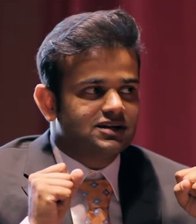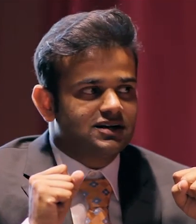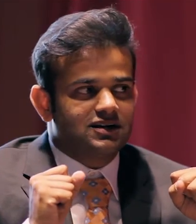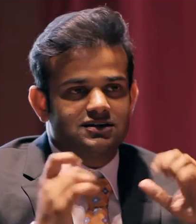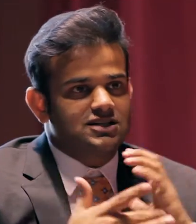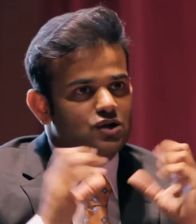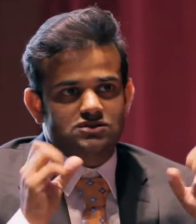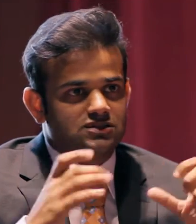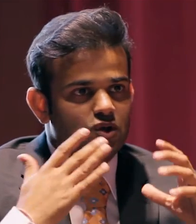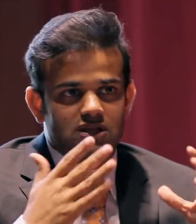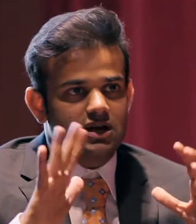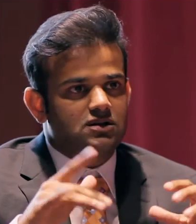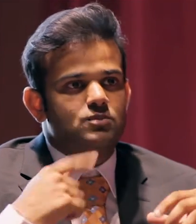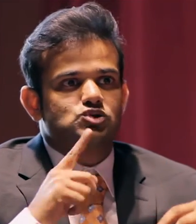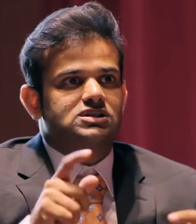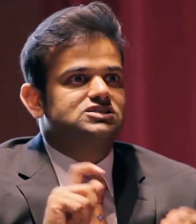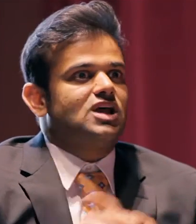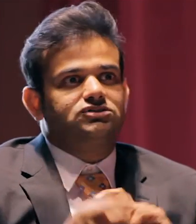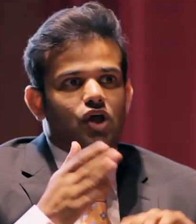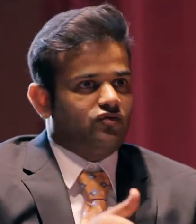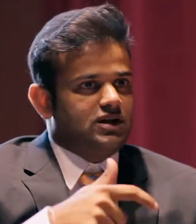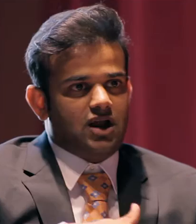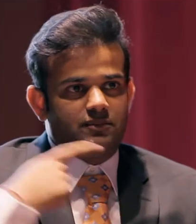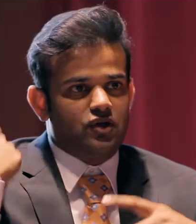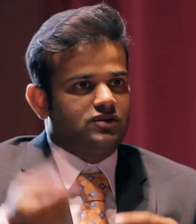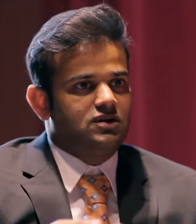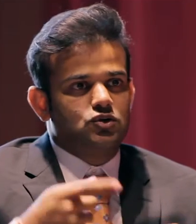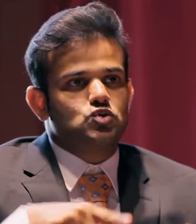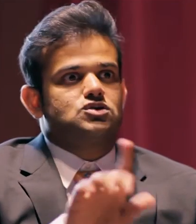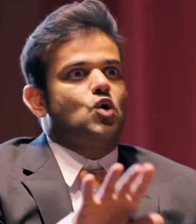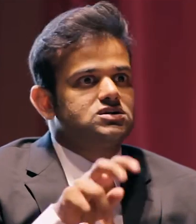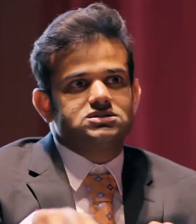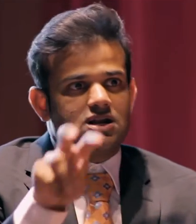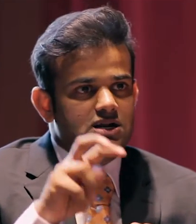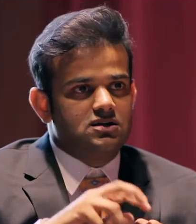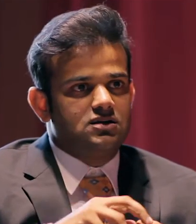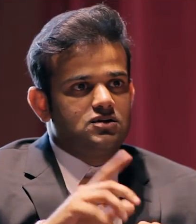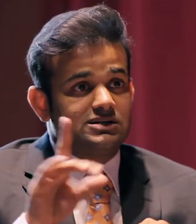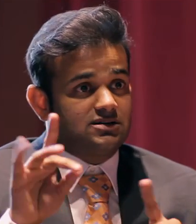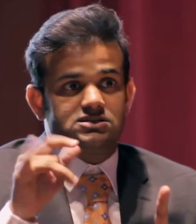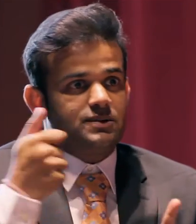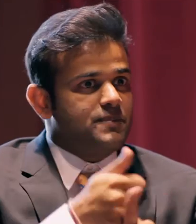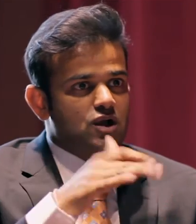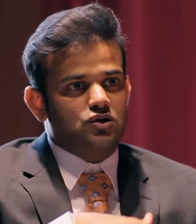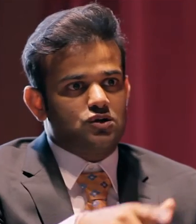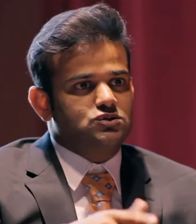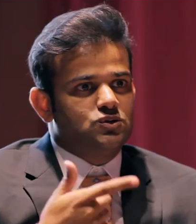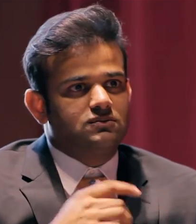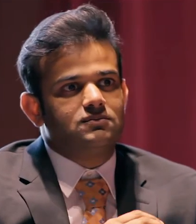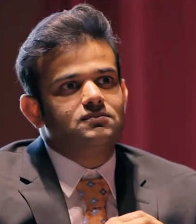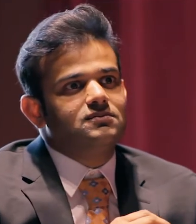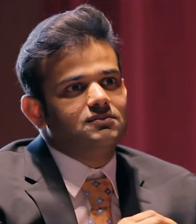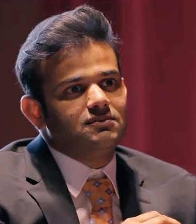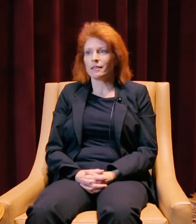I mean, technology is amazing anymore, what you can do with that. I mean, it definitely changed so much over time, and I know that that's really added to